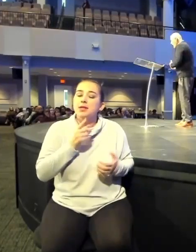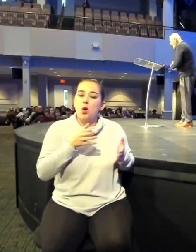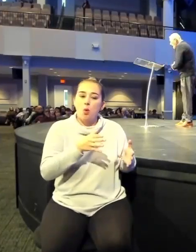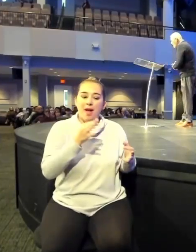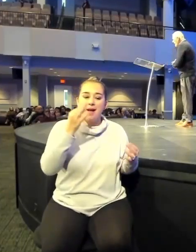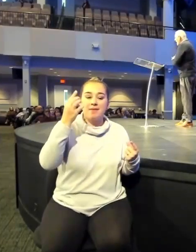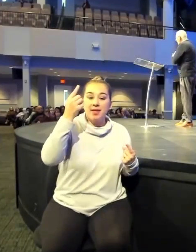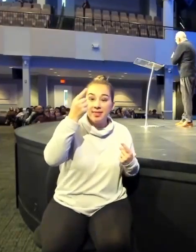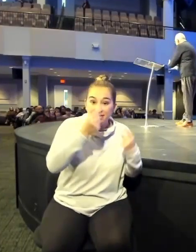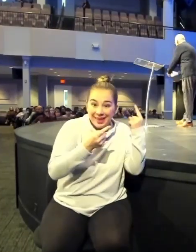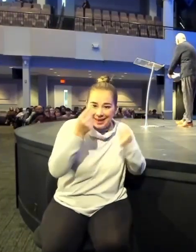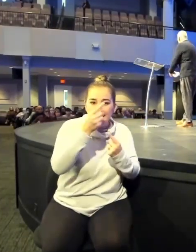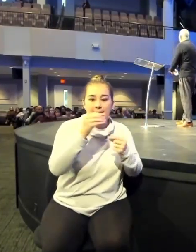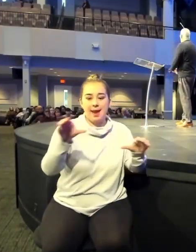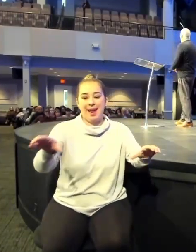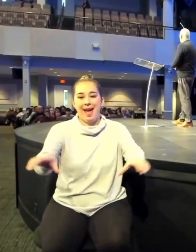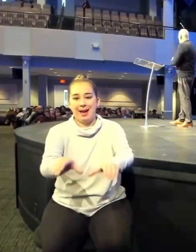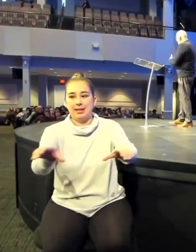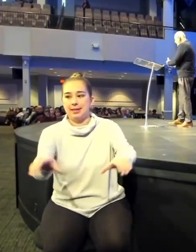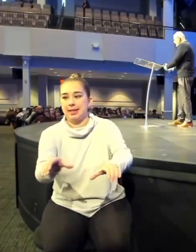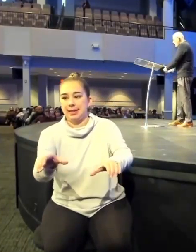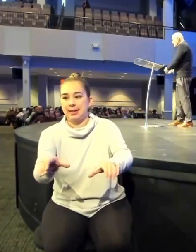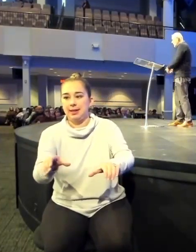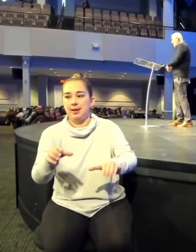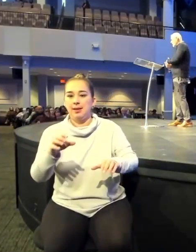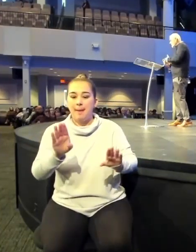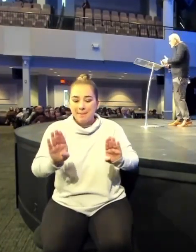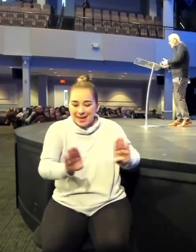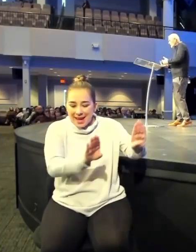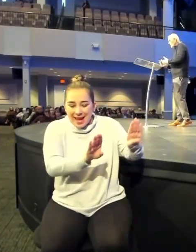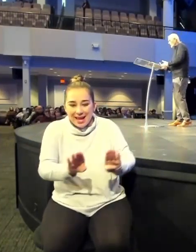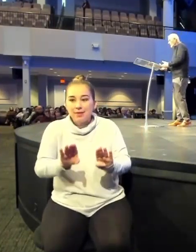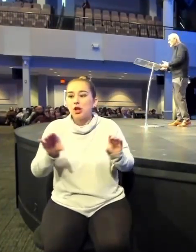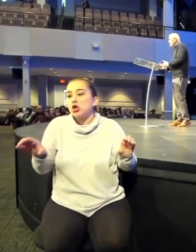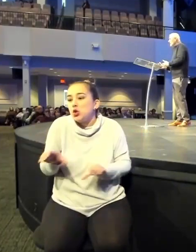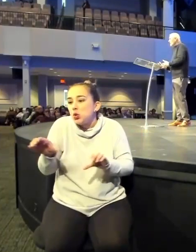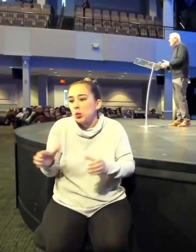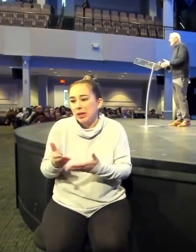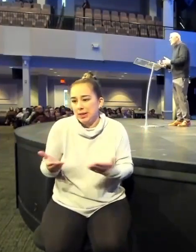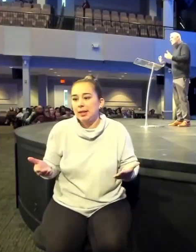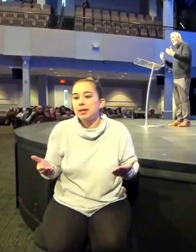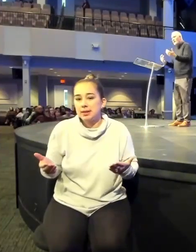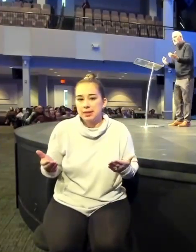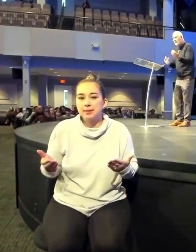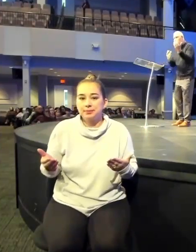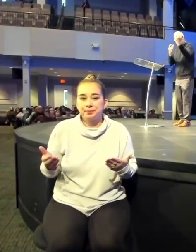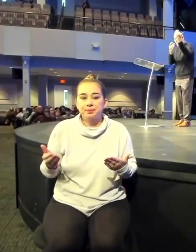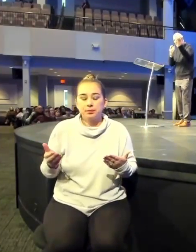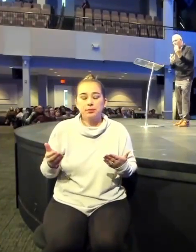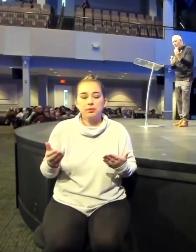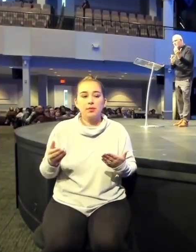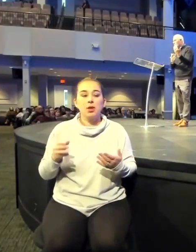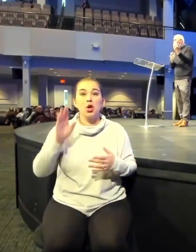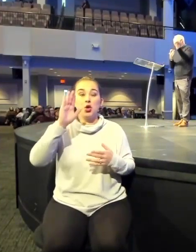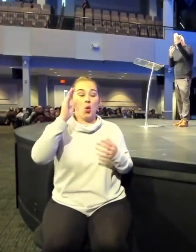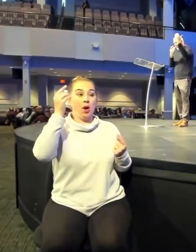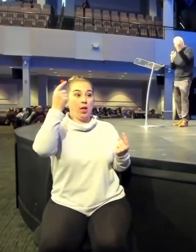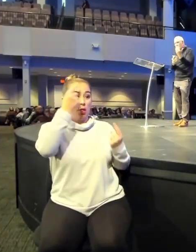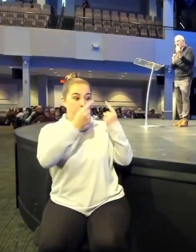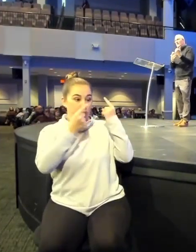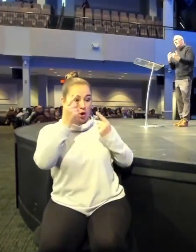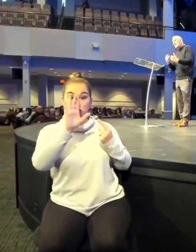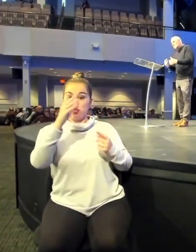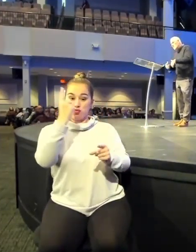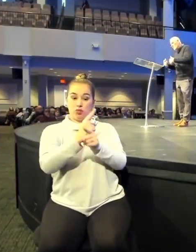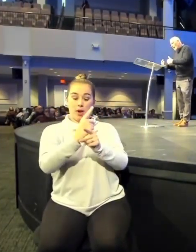love is a way of acting. It's a way of behaving. It's a way of doing things. It's translating your thoughts, your